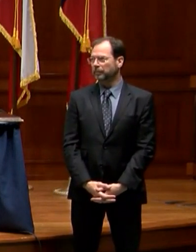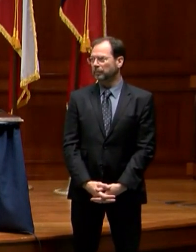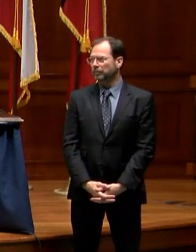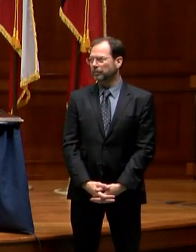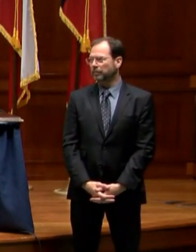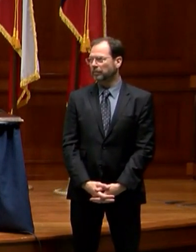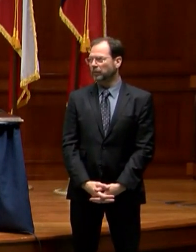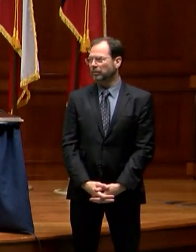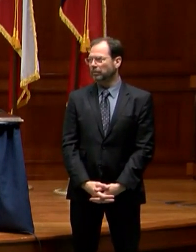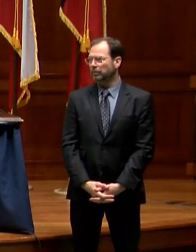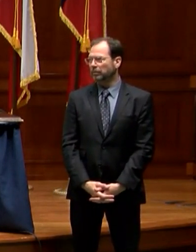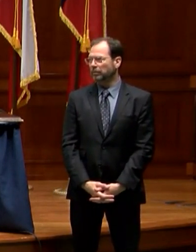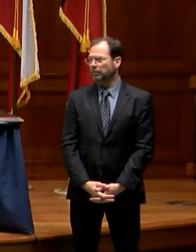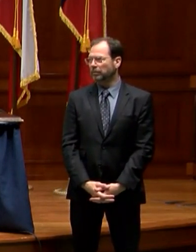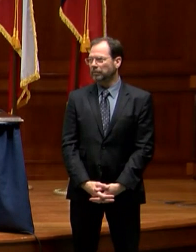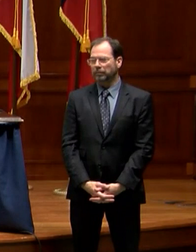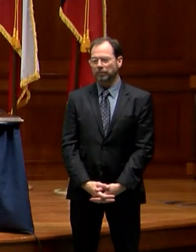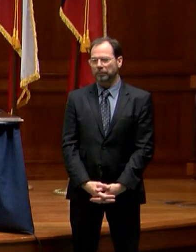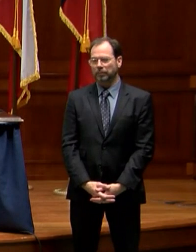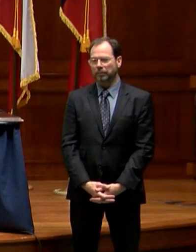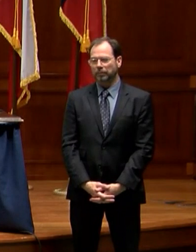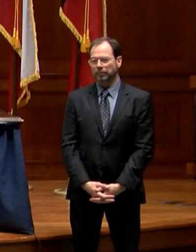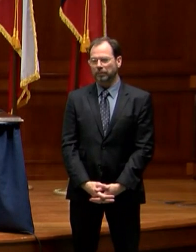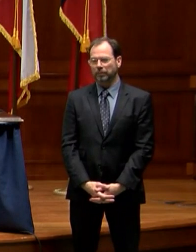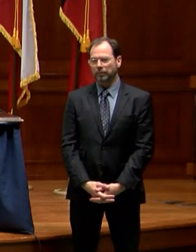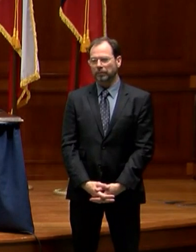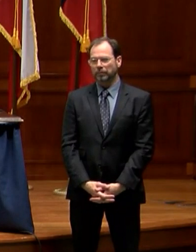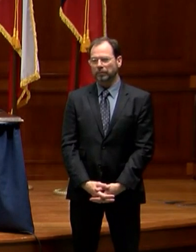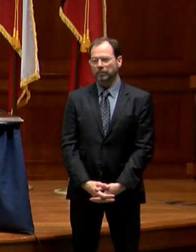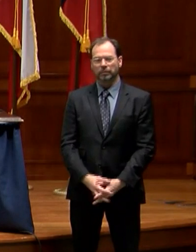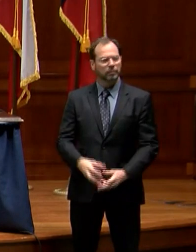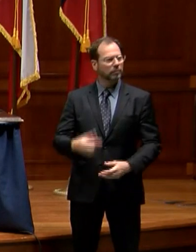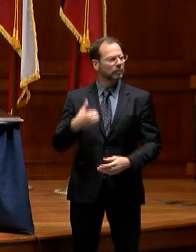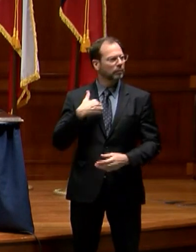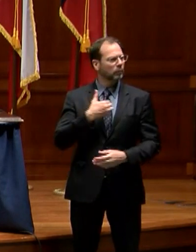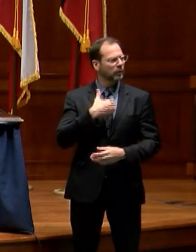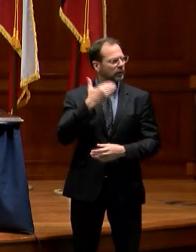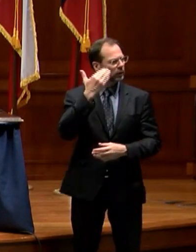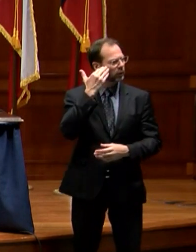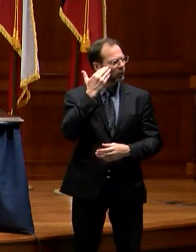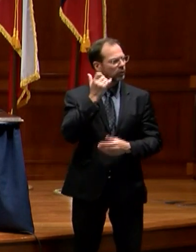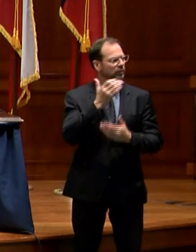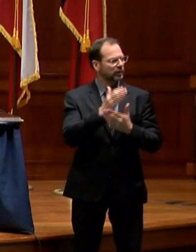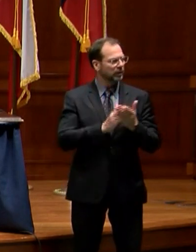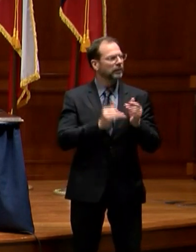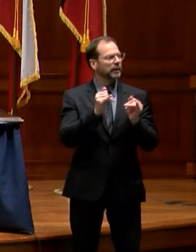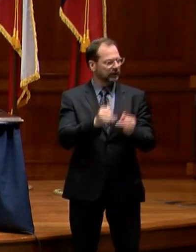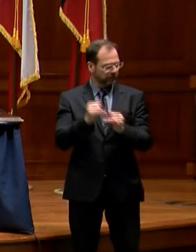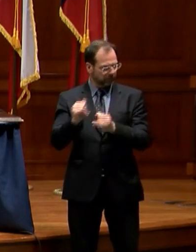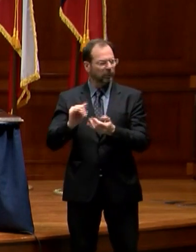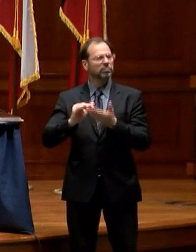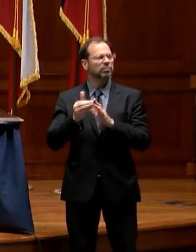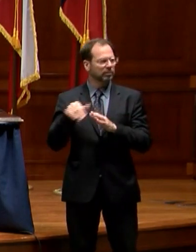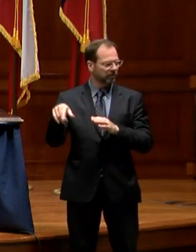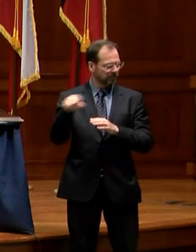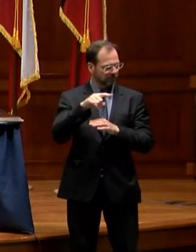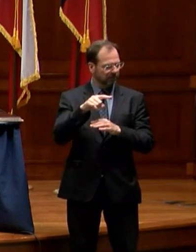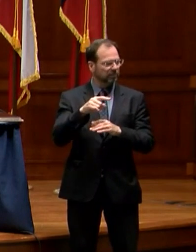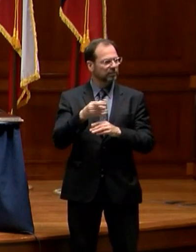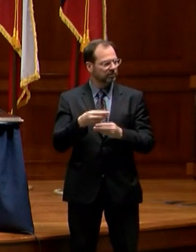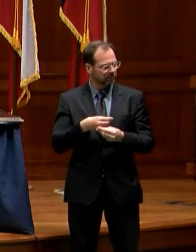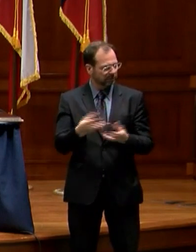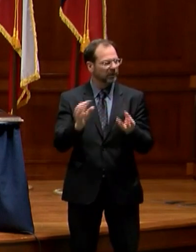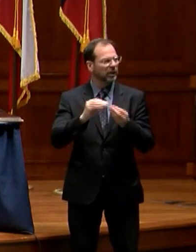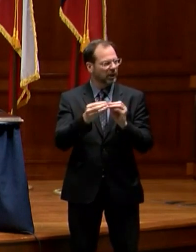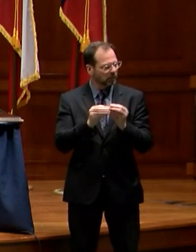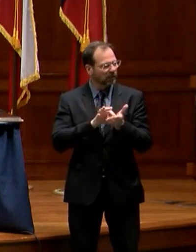We know that individual cities are releasing their coronavirus cases by certain demographics, and you